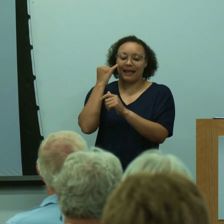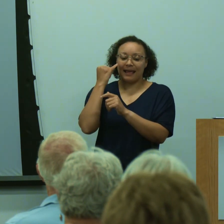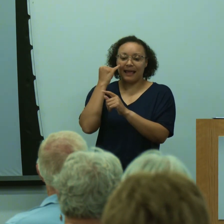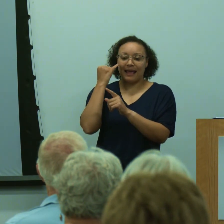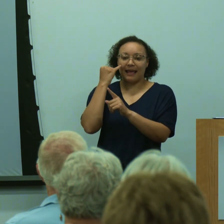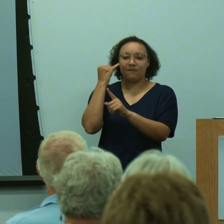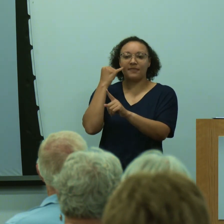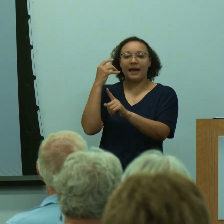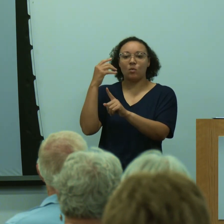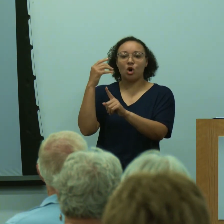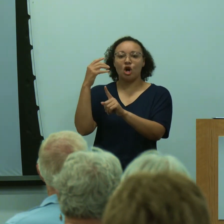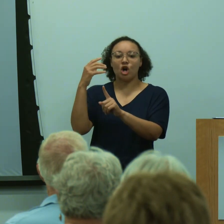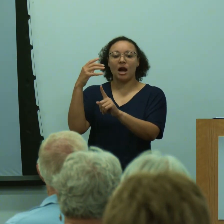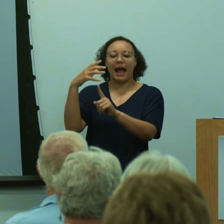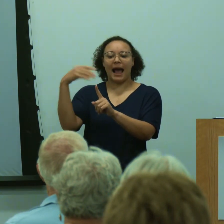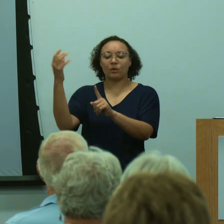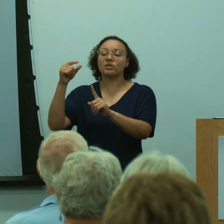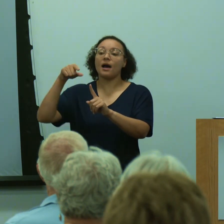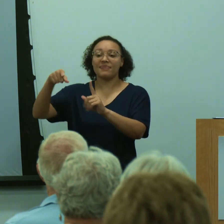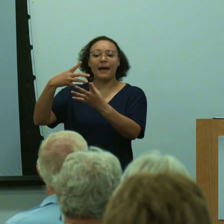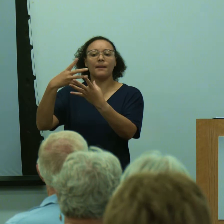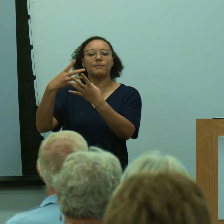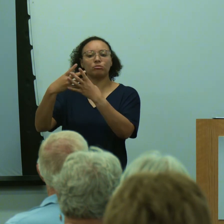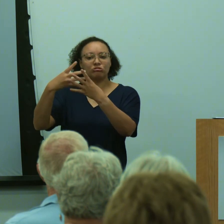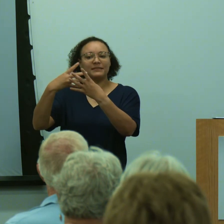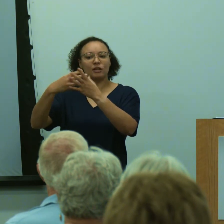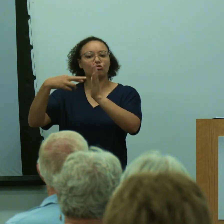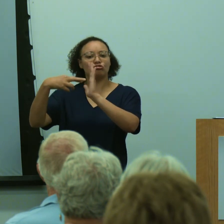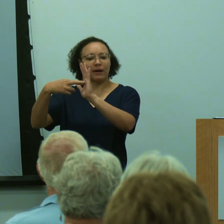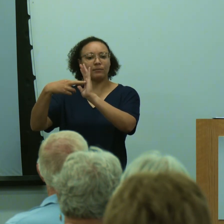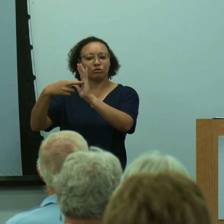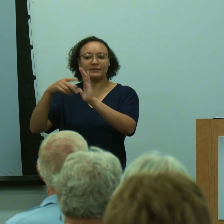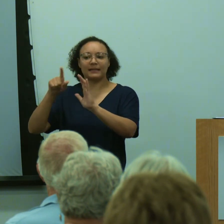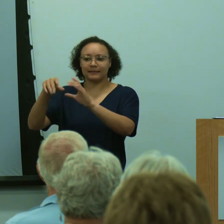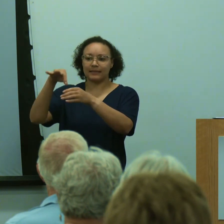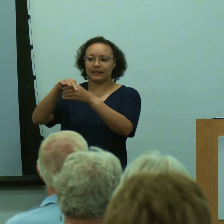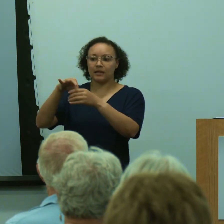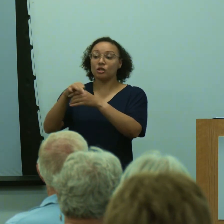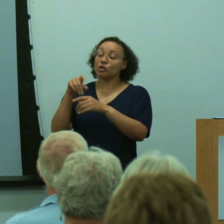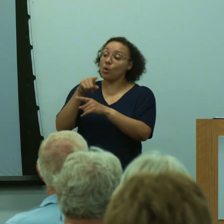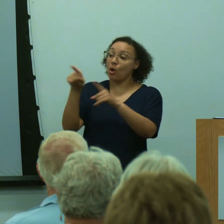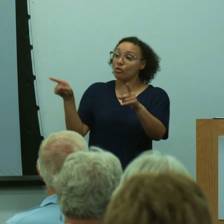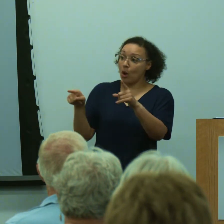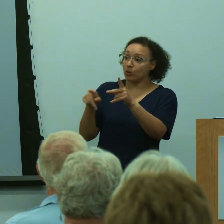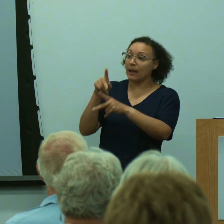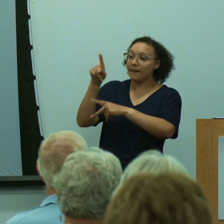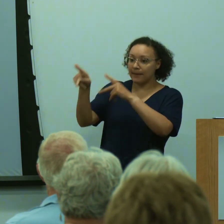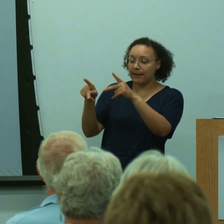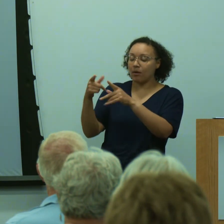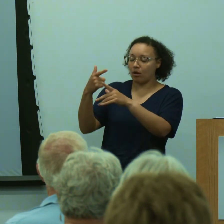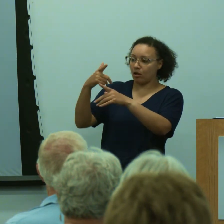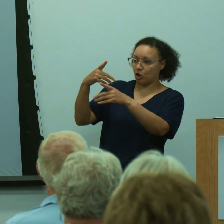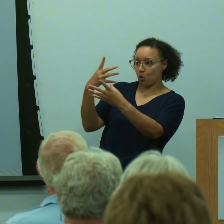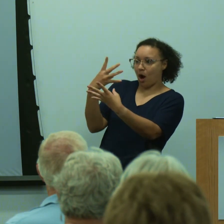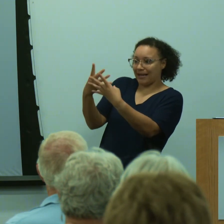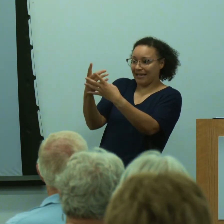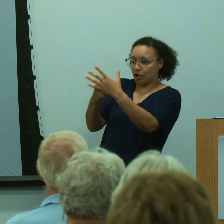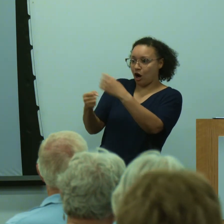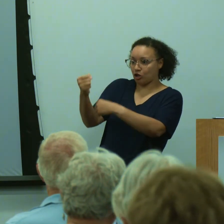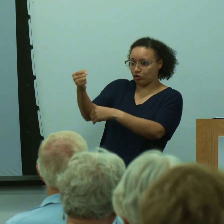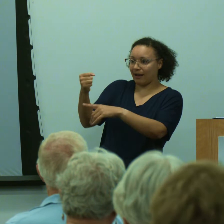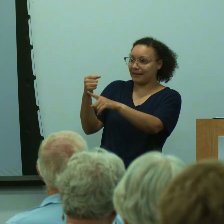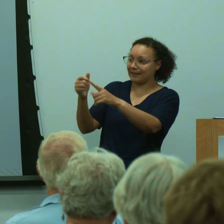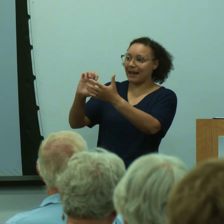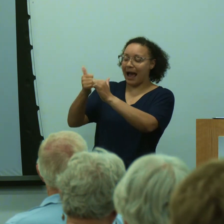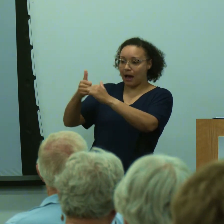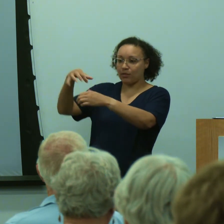okay? Because based on how we vote and how those individuals who are incarcerated would vote. When those individuals